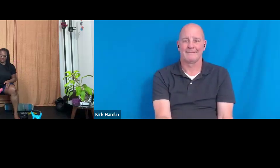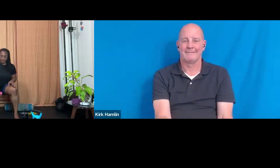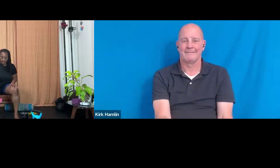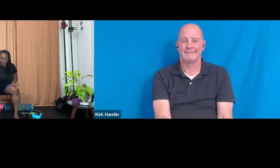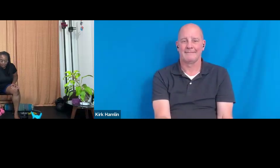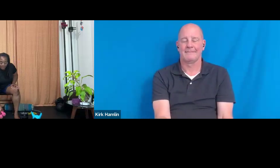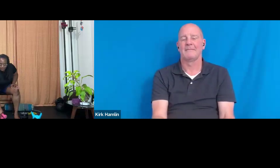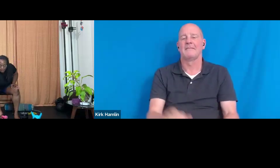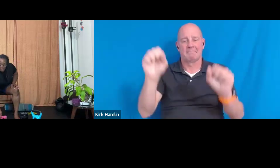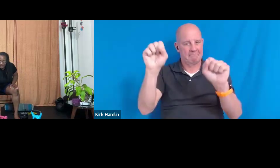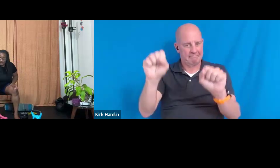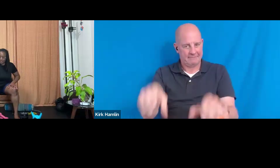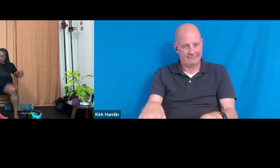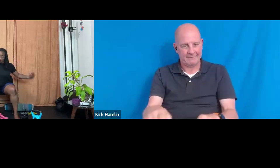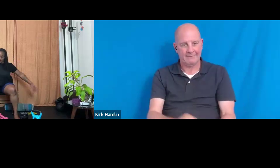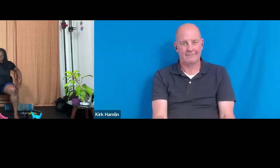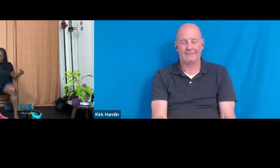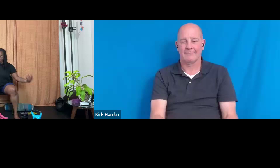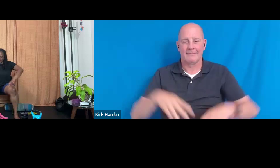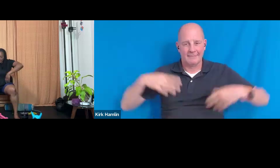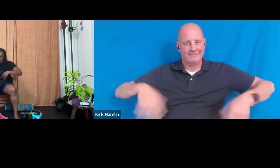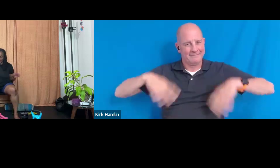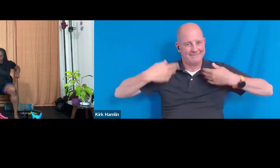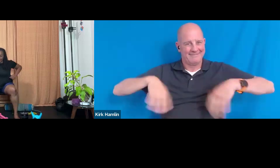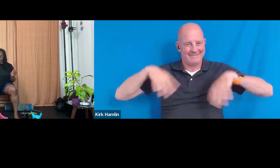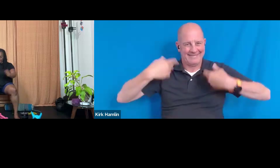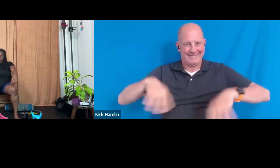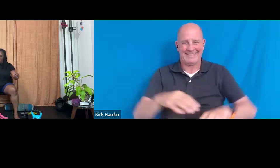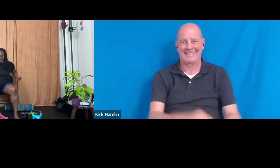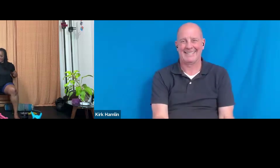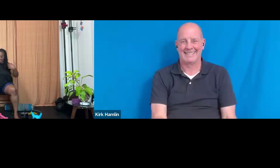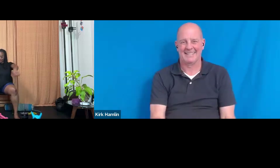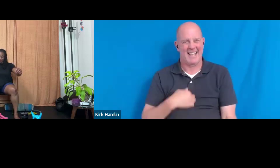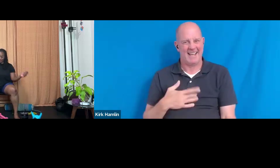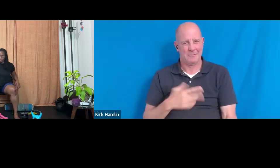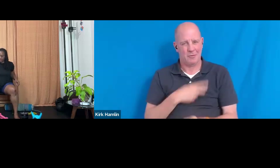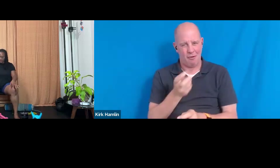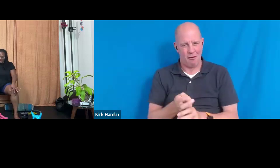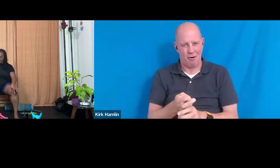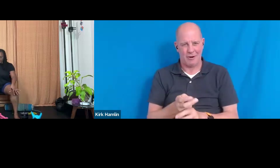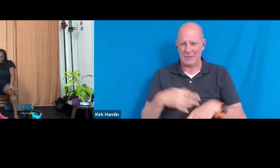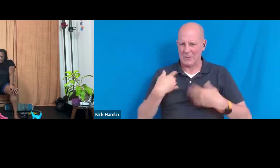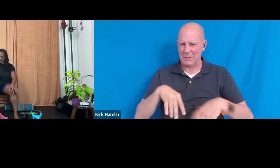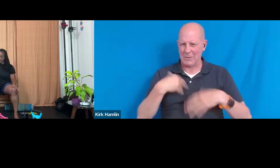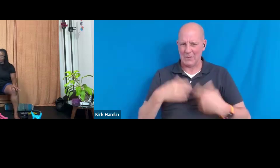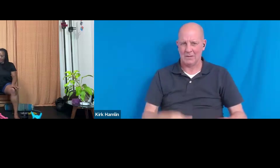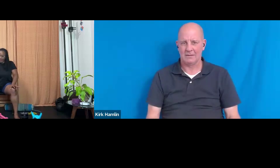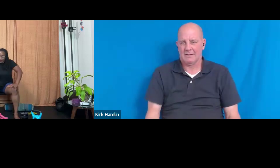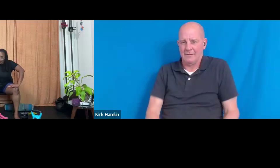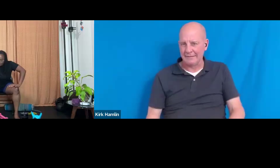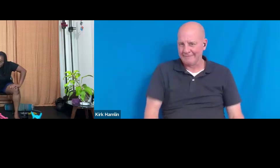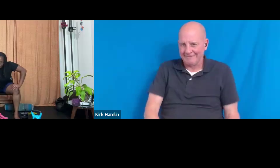the arms if you had them up. Deep regret on my end. That was difficult. Okay, get your wiggles